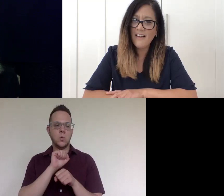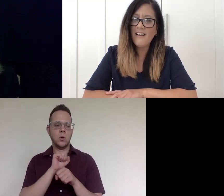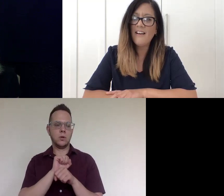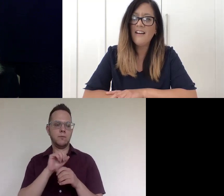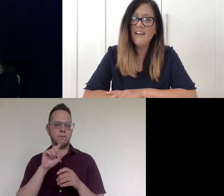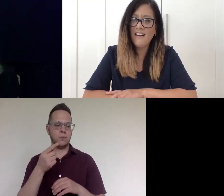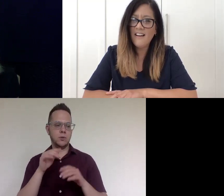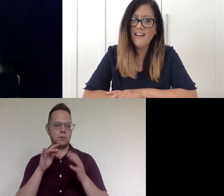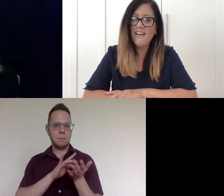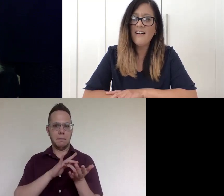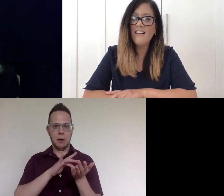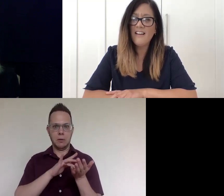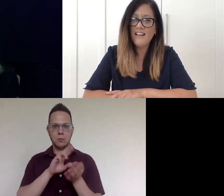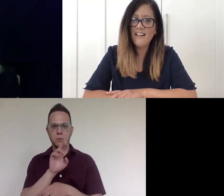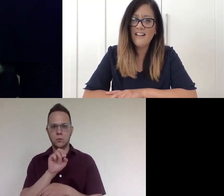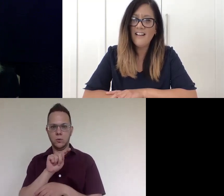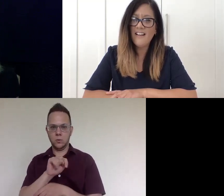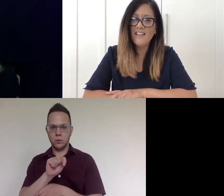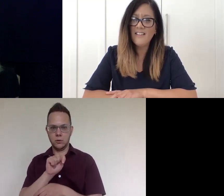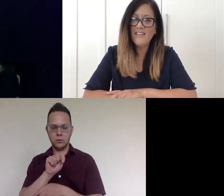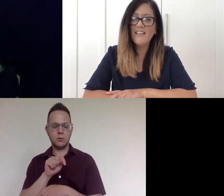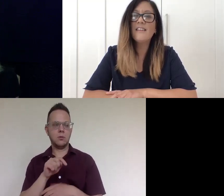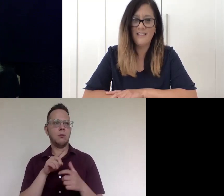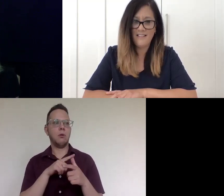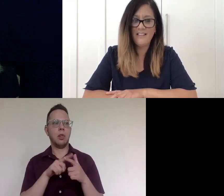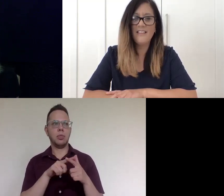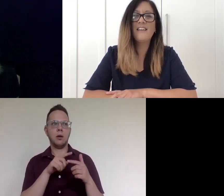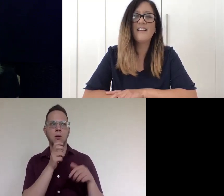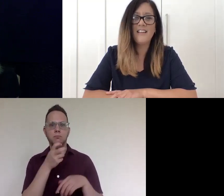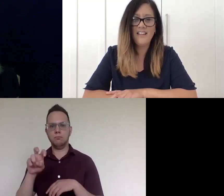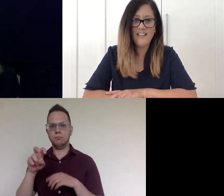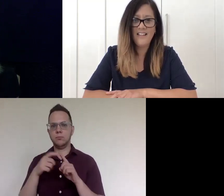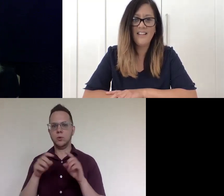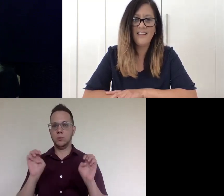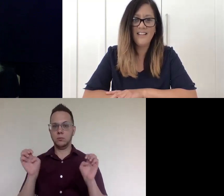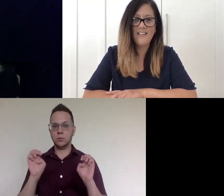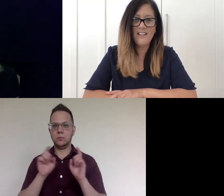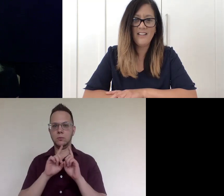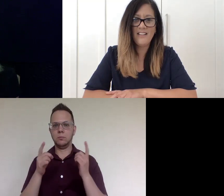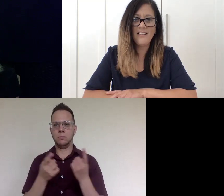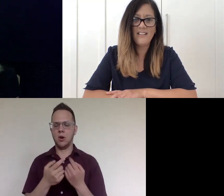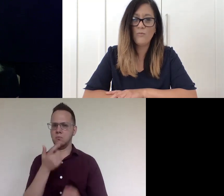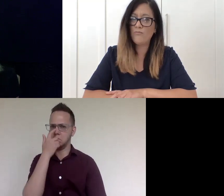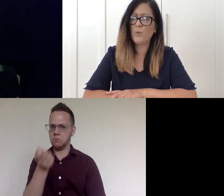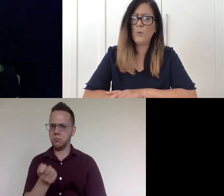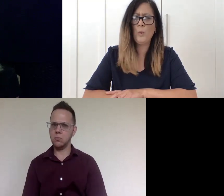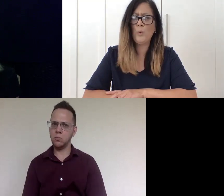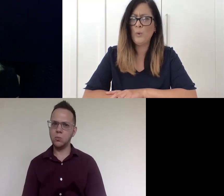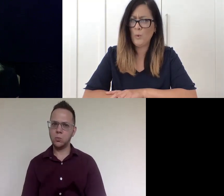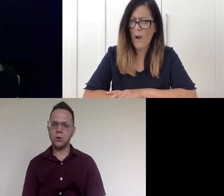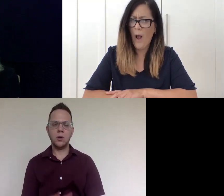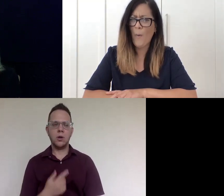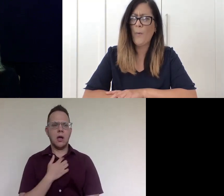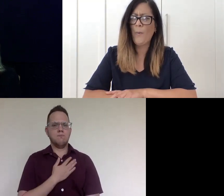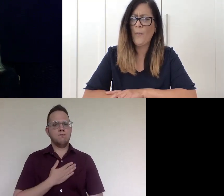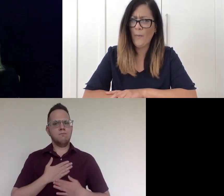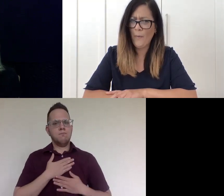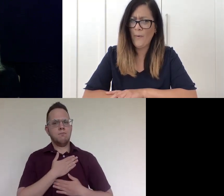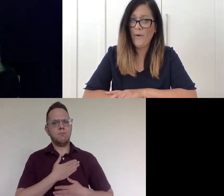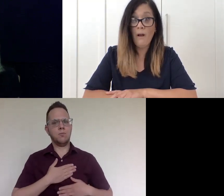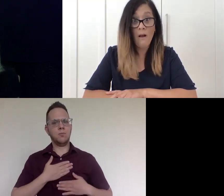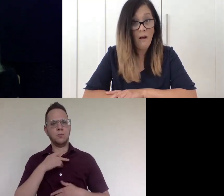Hospital. I first started out in the medical unit, and then I transferred to the emergency